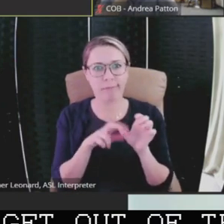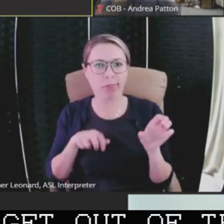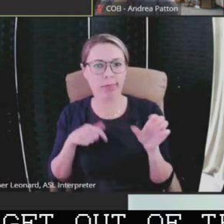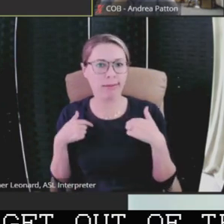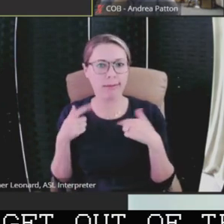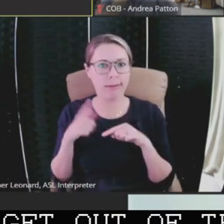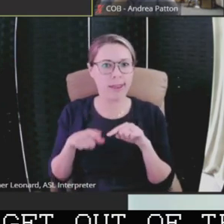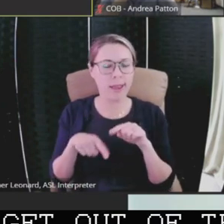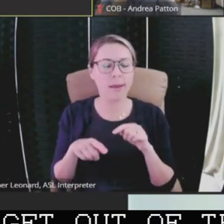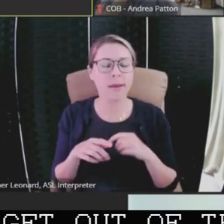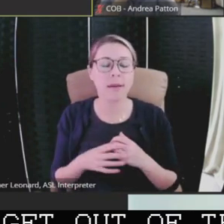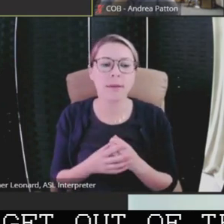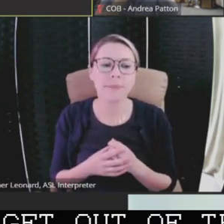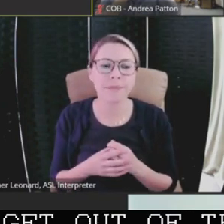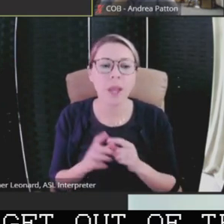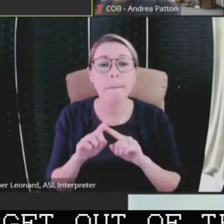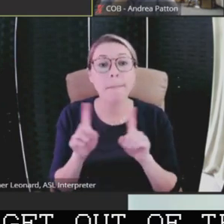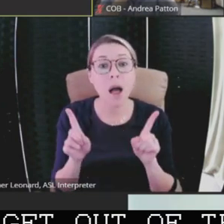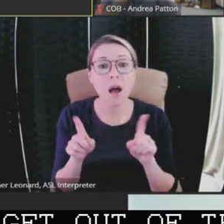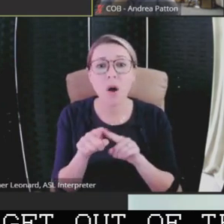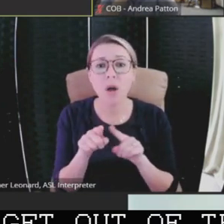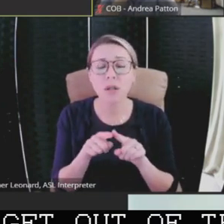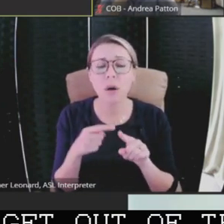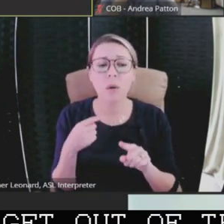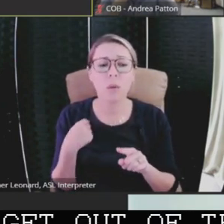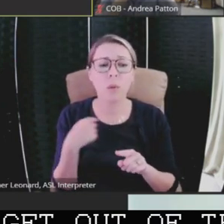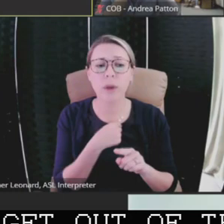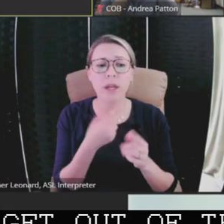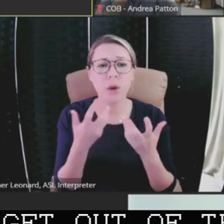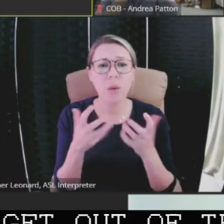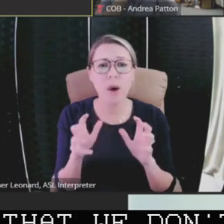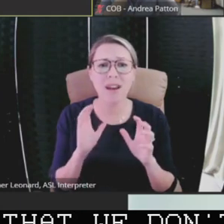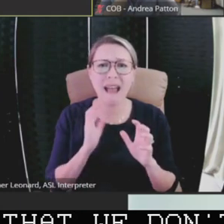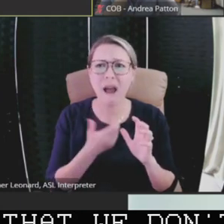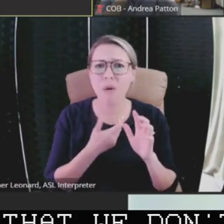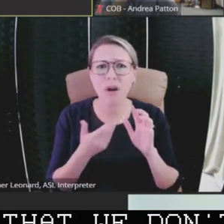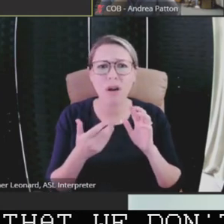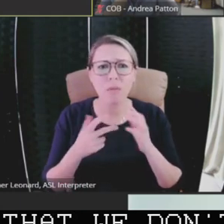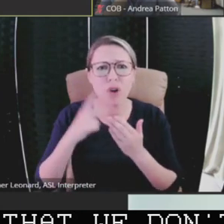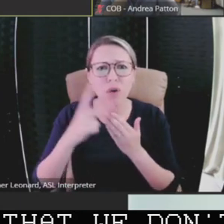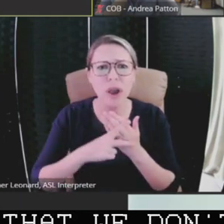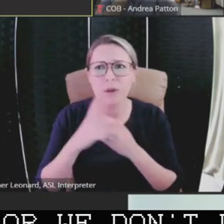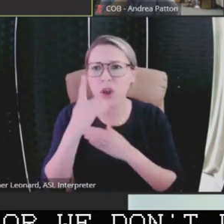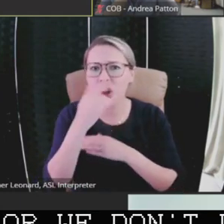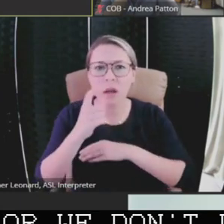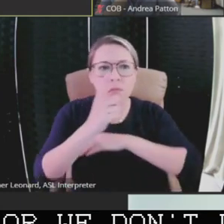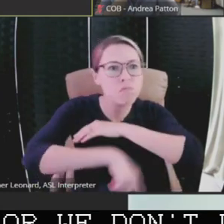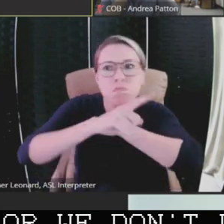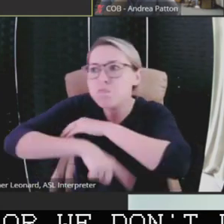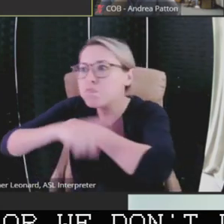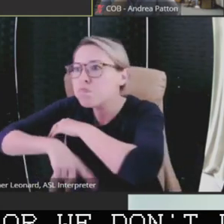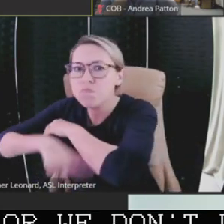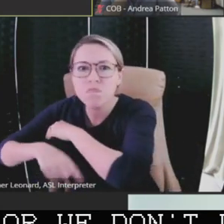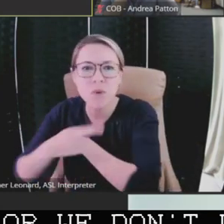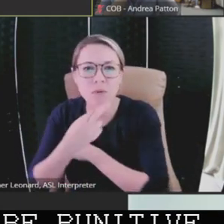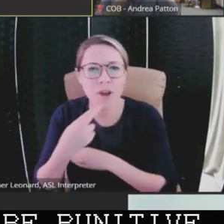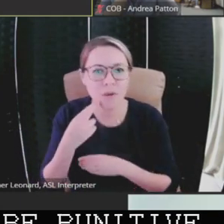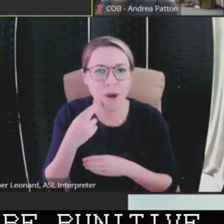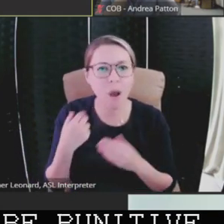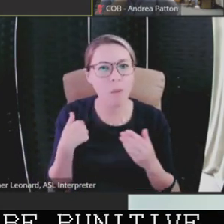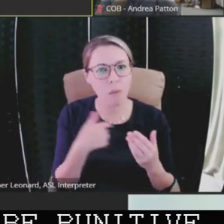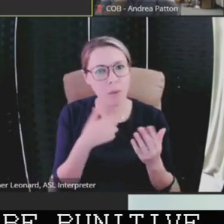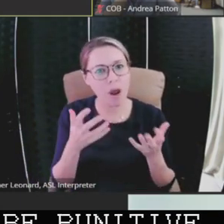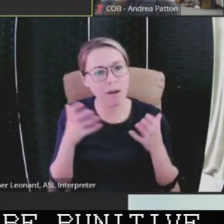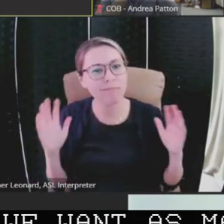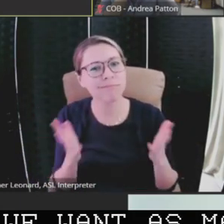we don't want our feedback, or we don't want the program to be punitive. We want as many restaurants as possible to